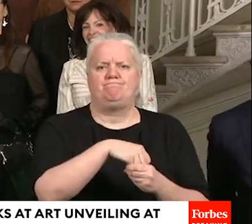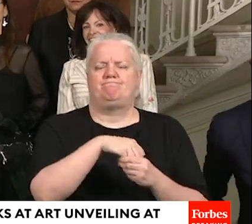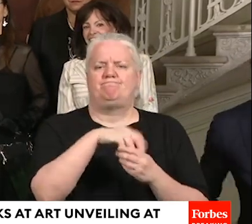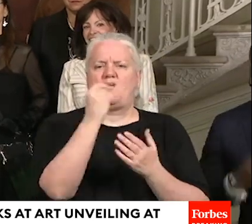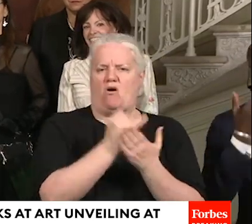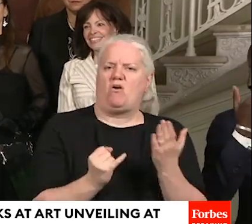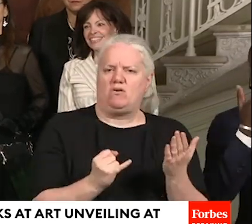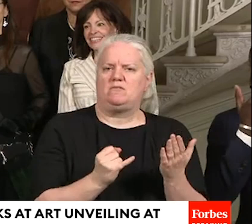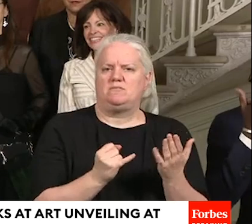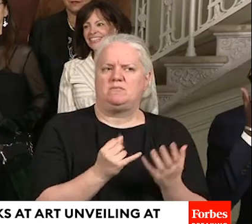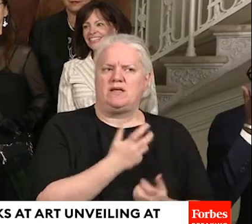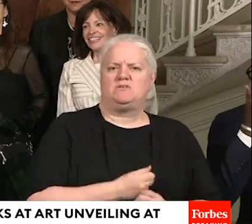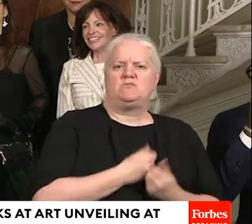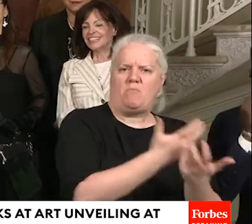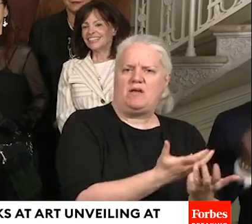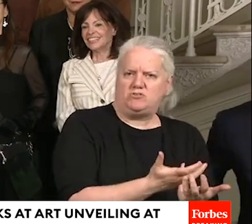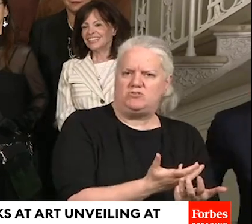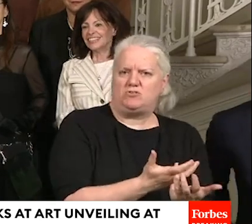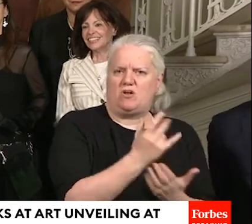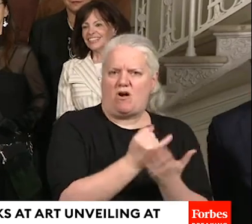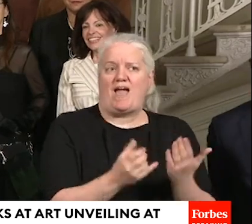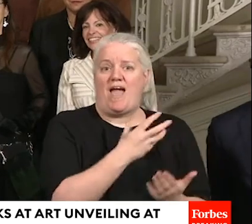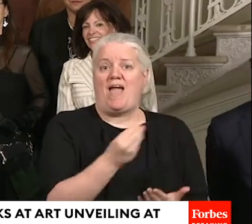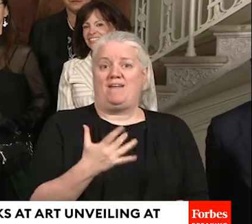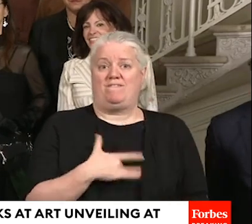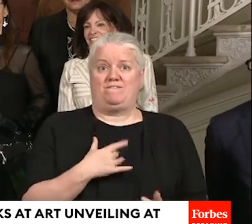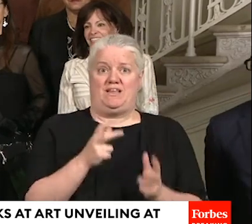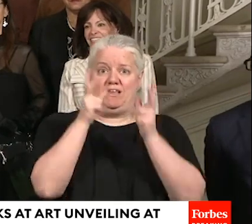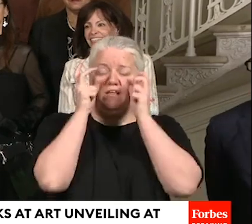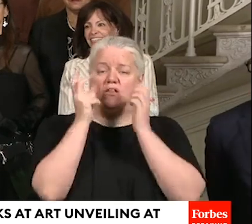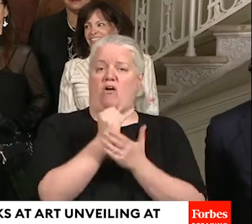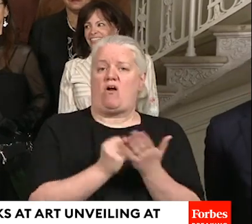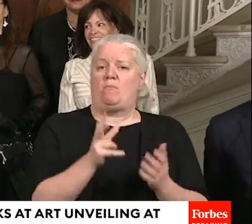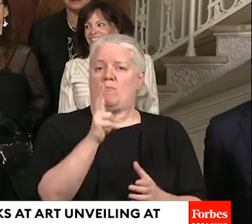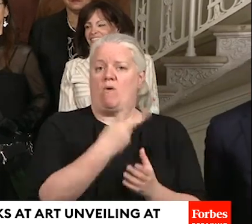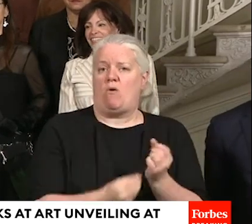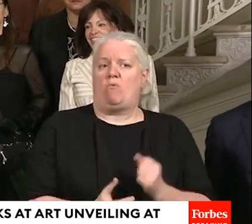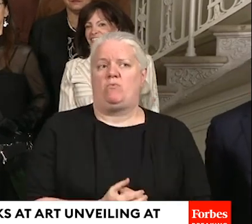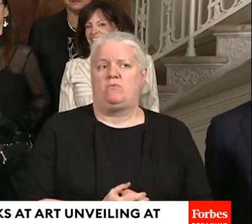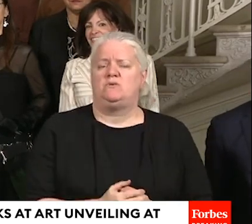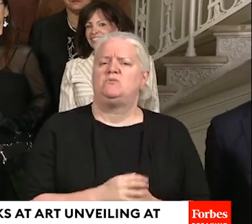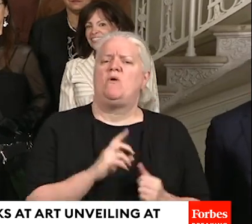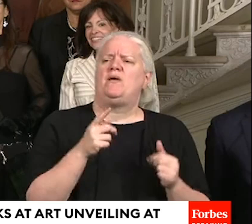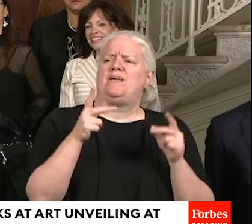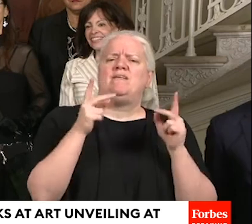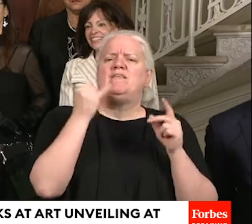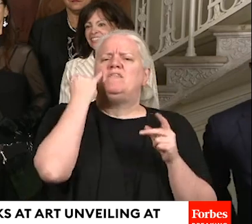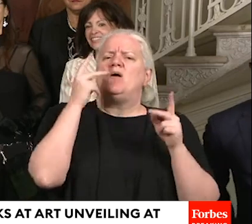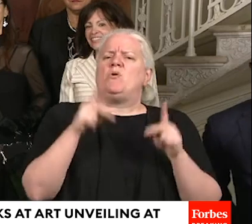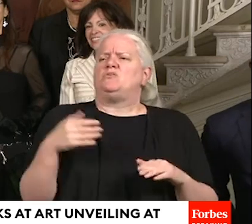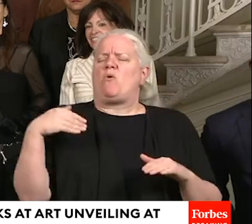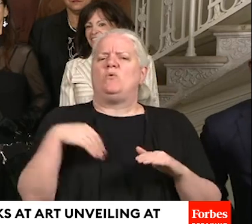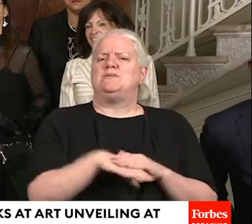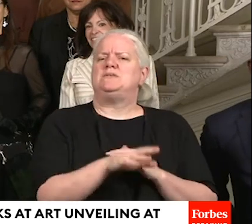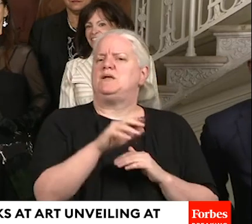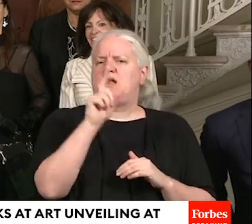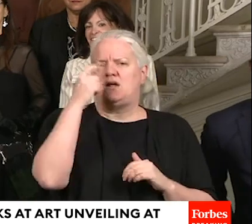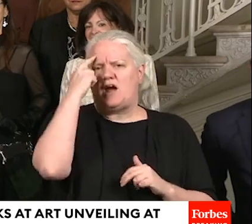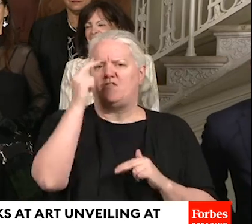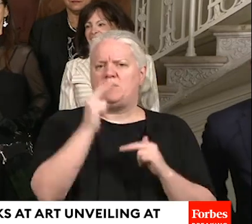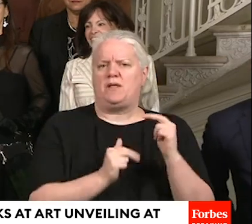art. Because when you think about it for a moment, when someone enters a governmental building, for the most part, they are at their wits'